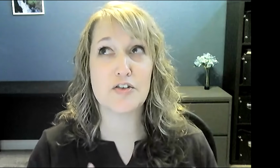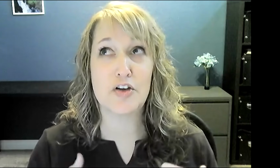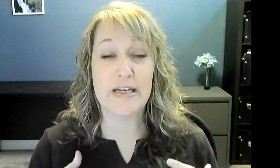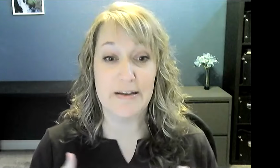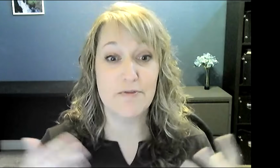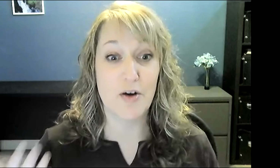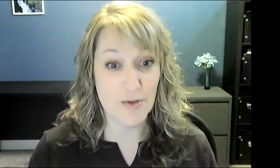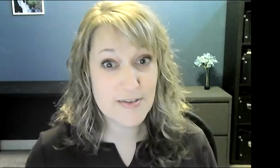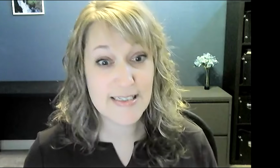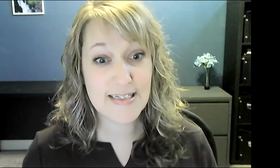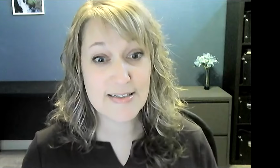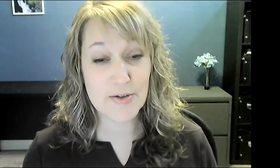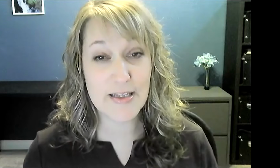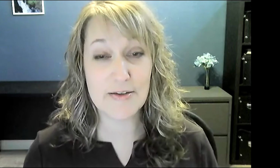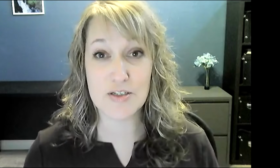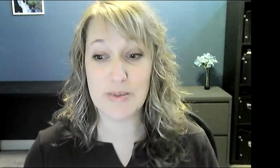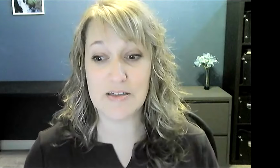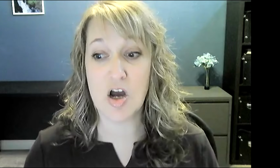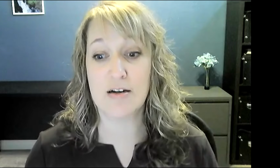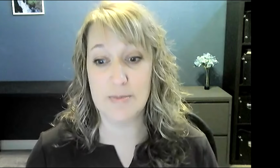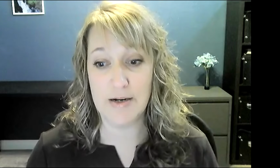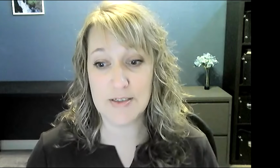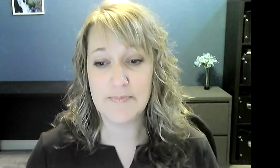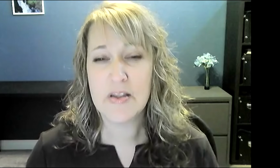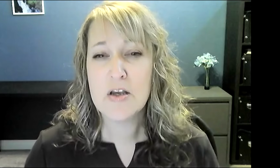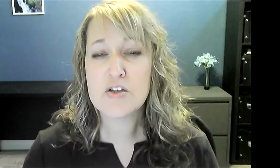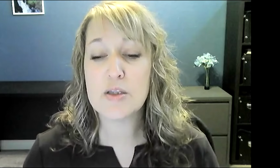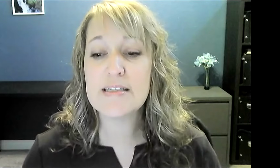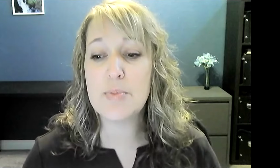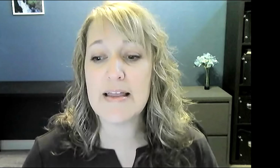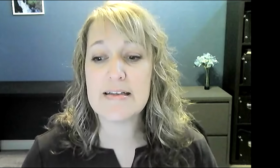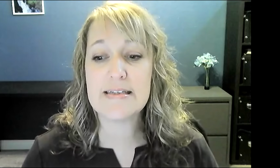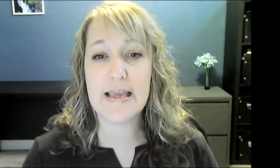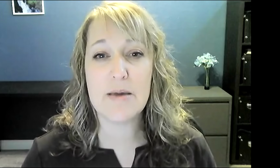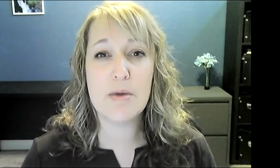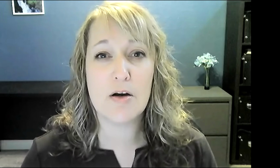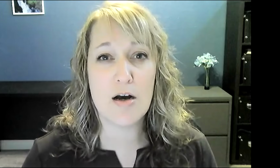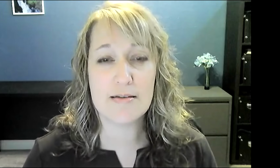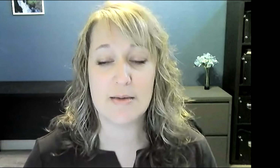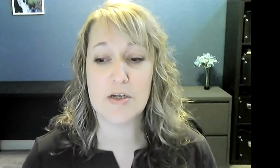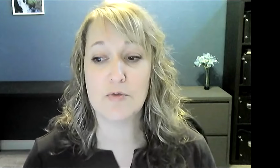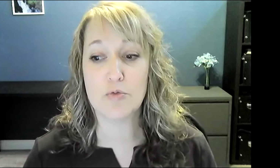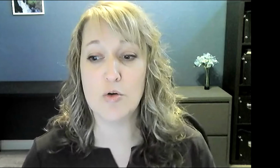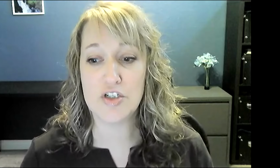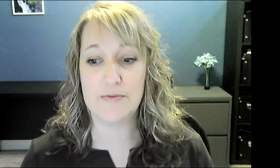not involved necessarily, they're just being talked about. So let's apply this same concept of role